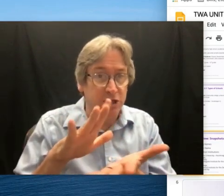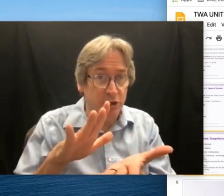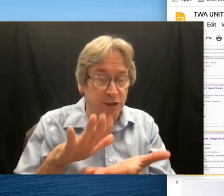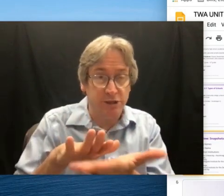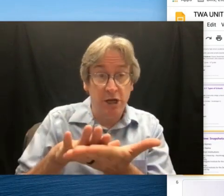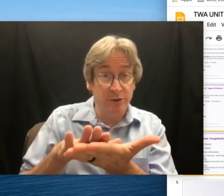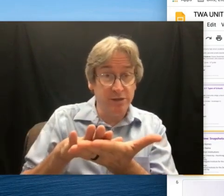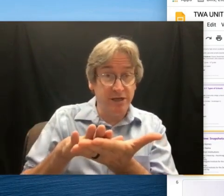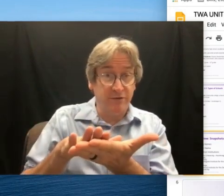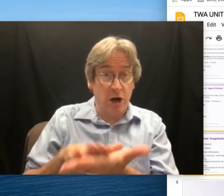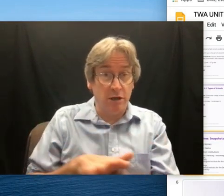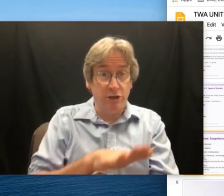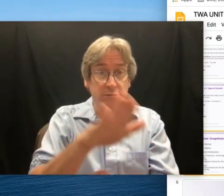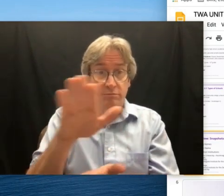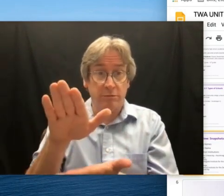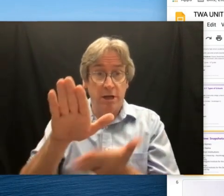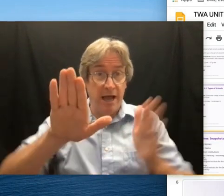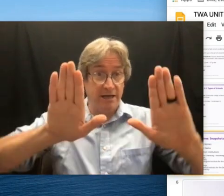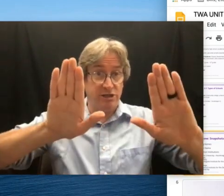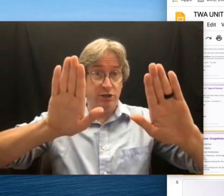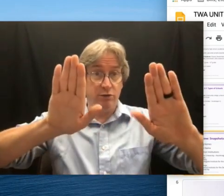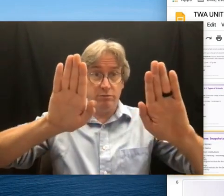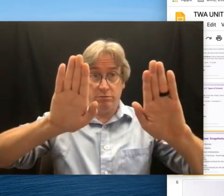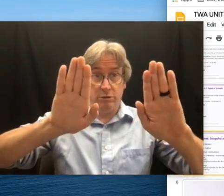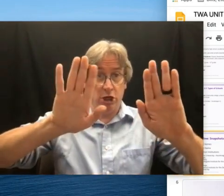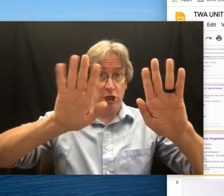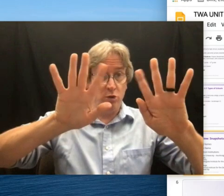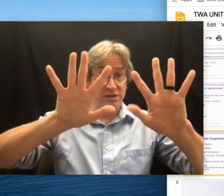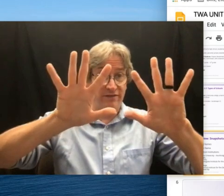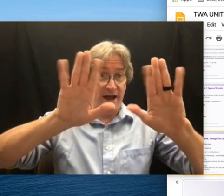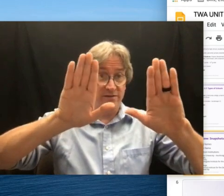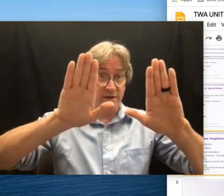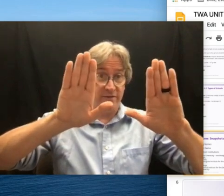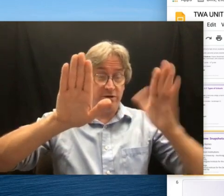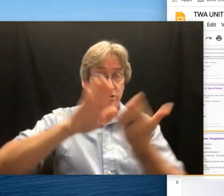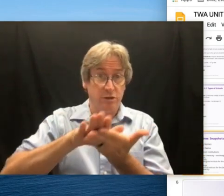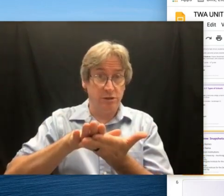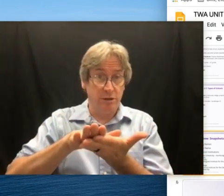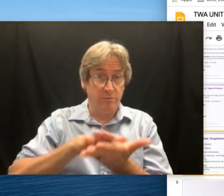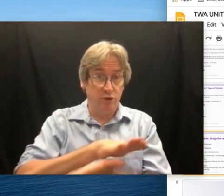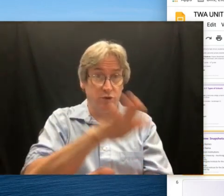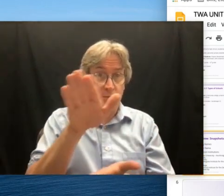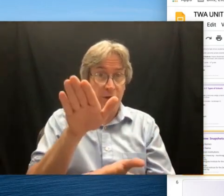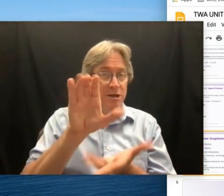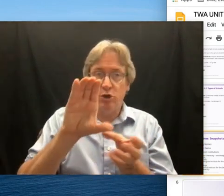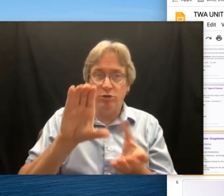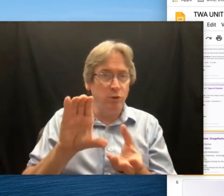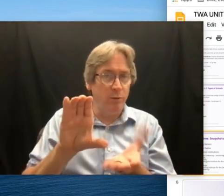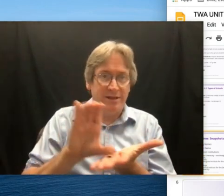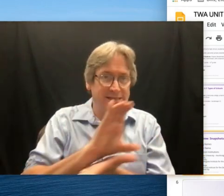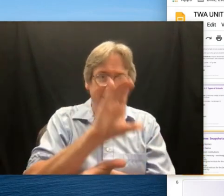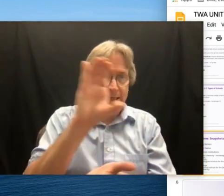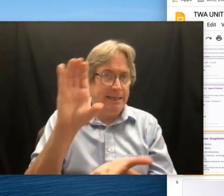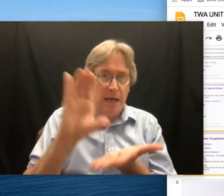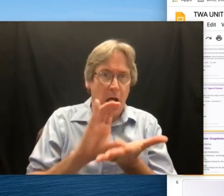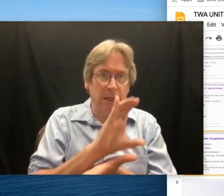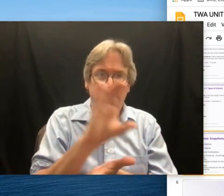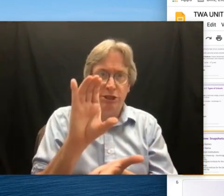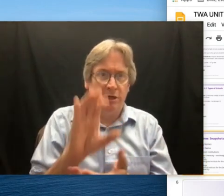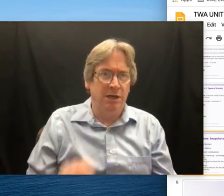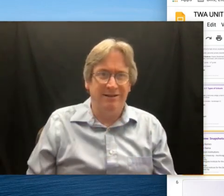education institutions. So here's a sign for college. And it's two closed fives, right? The fingers are closed. Don't do it with a